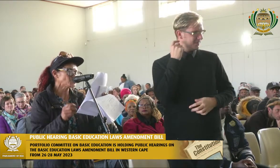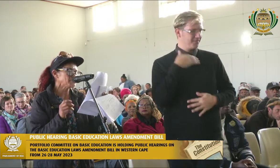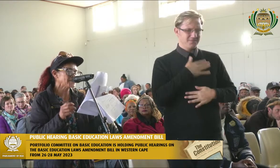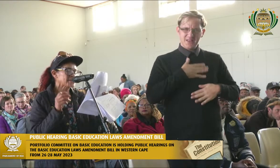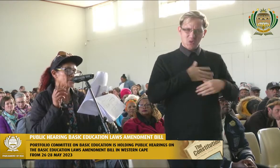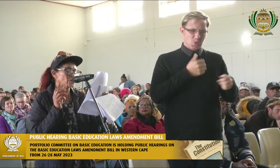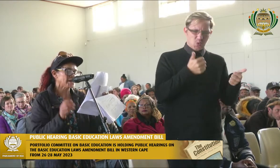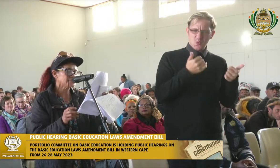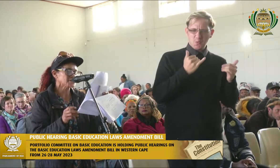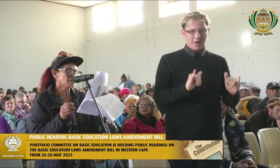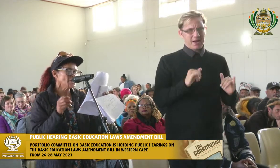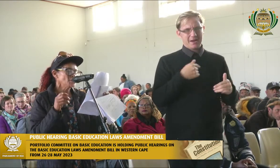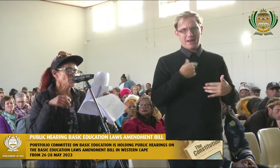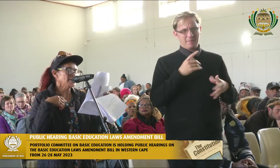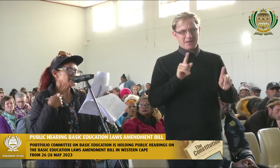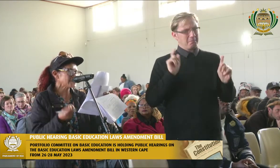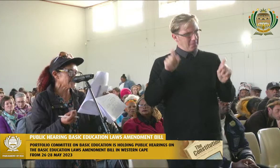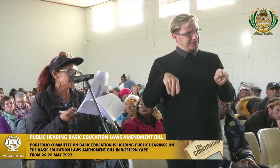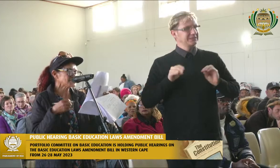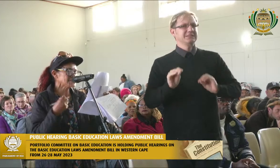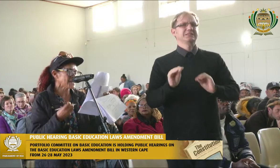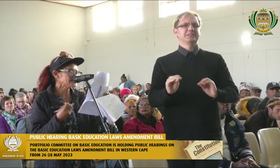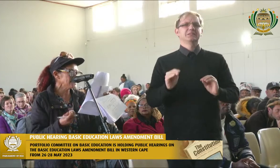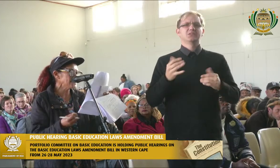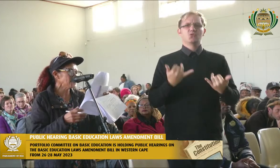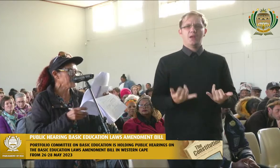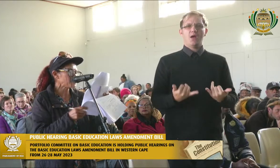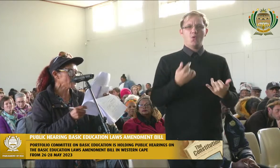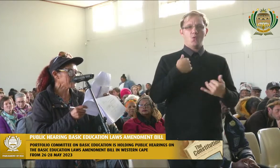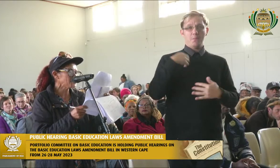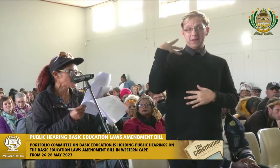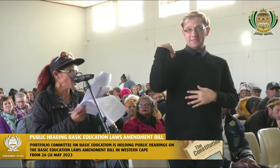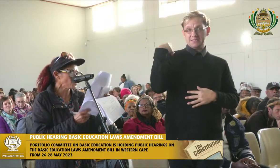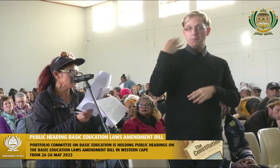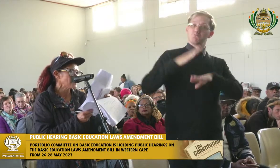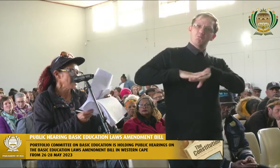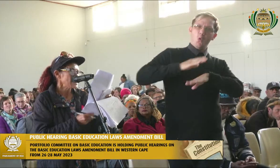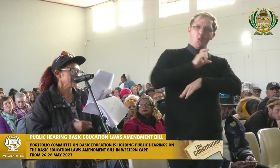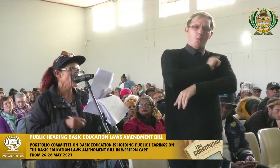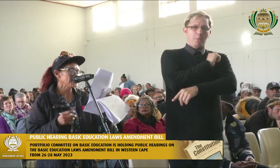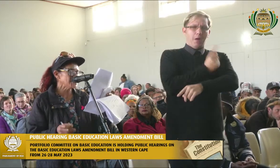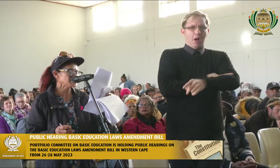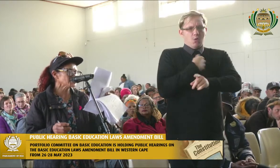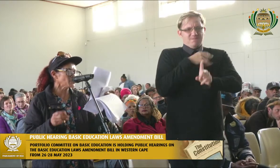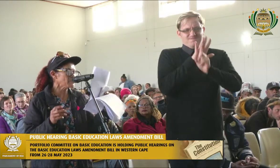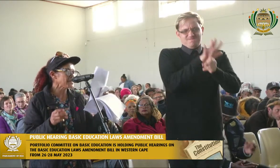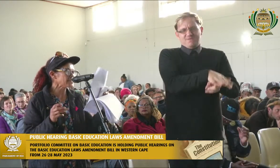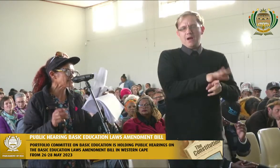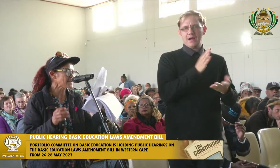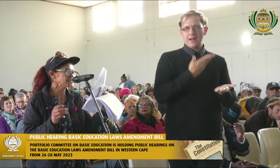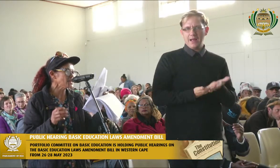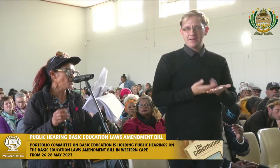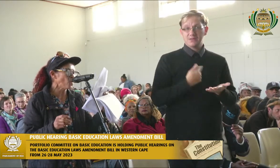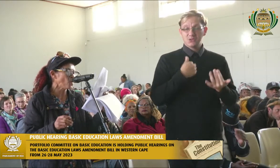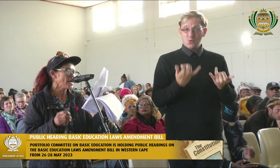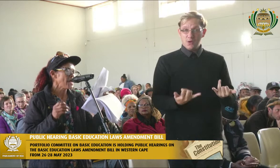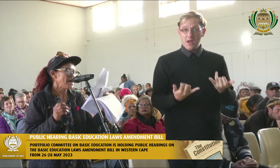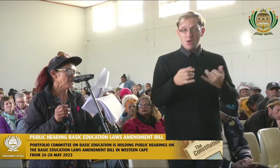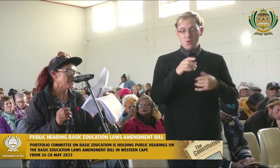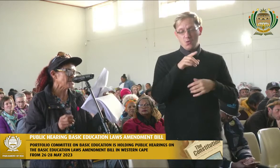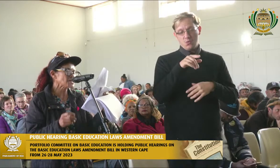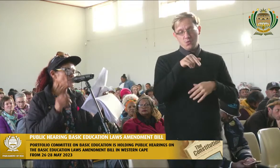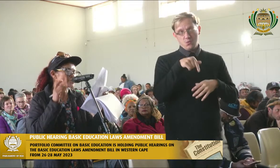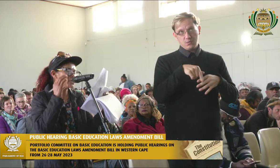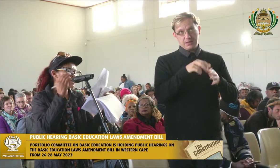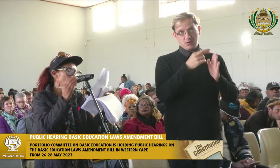the power to make the regulations to entrench the CSE program in schools. Regulations will make the CSE law,